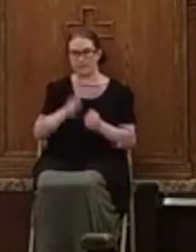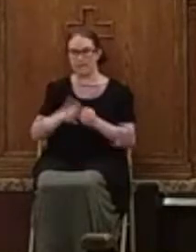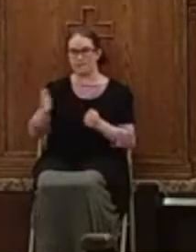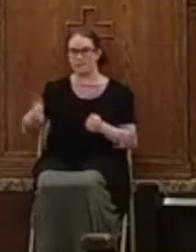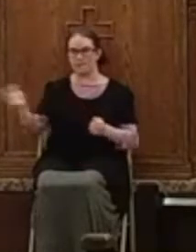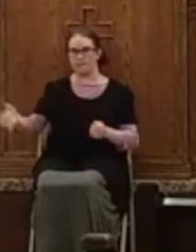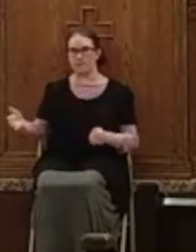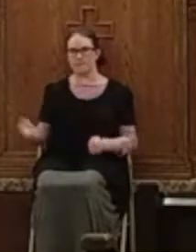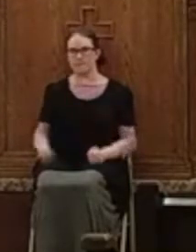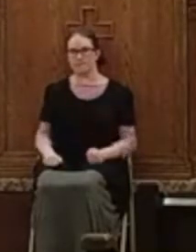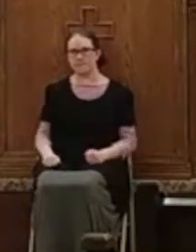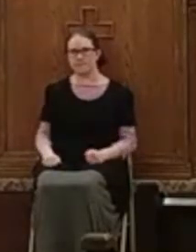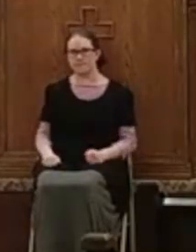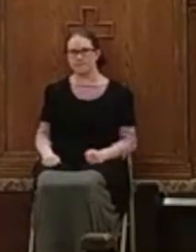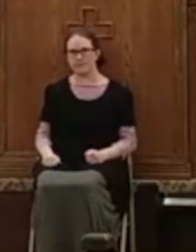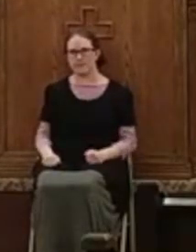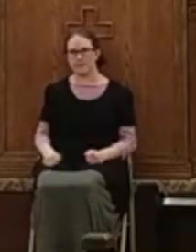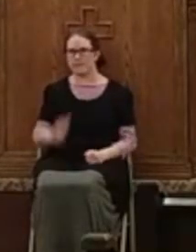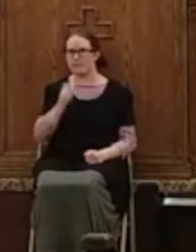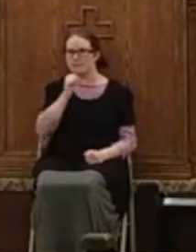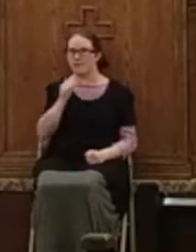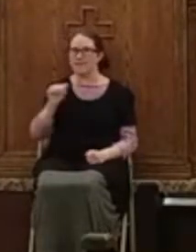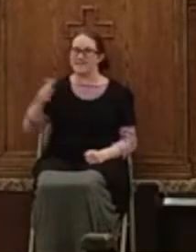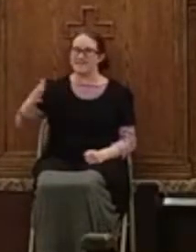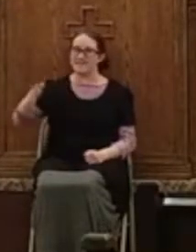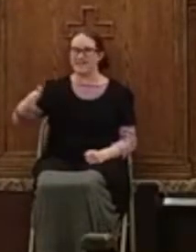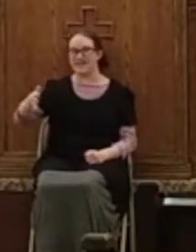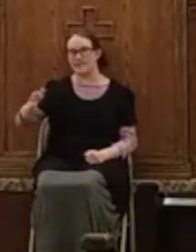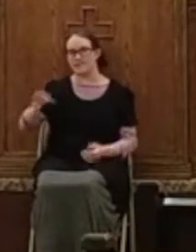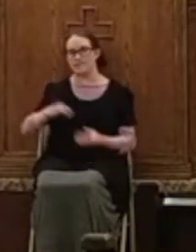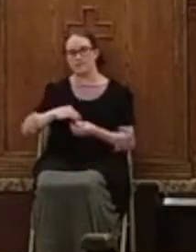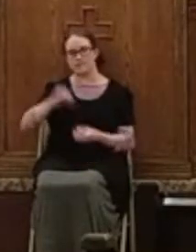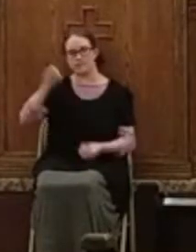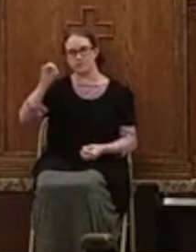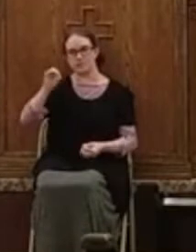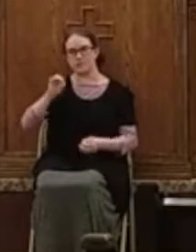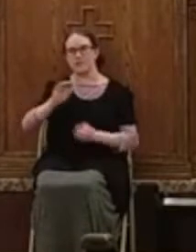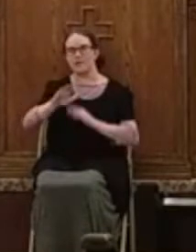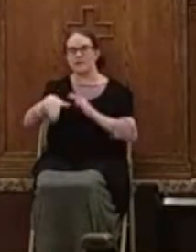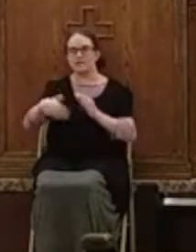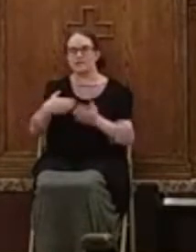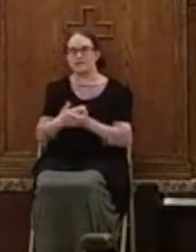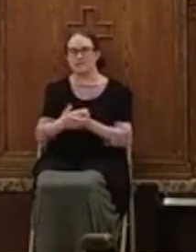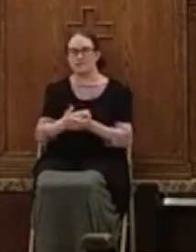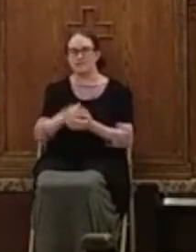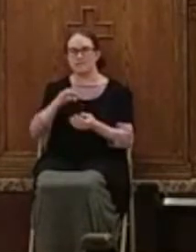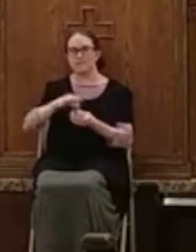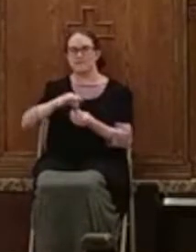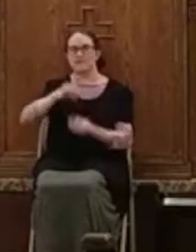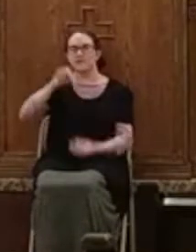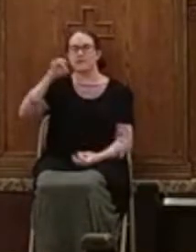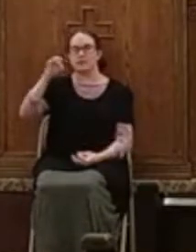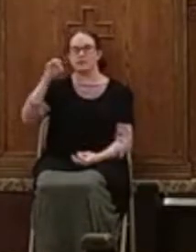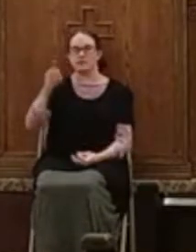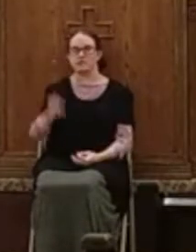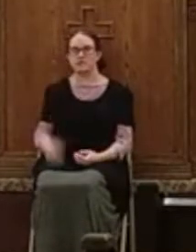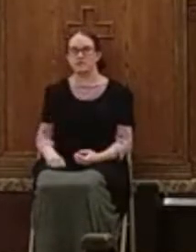Everything. And so this is not kind of spiritual. It's 100%